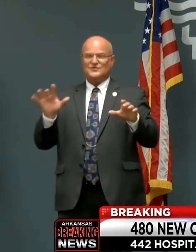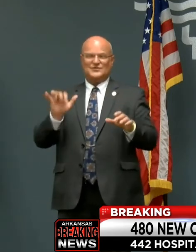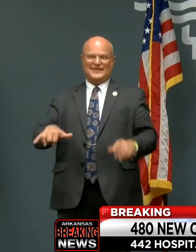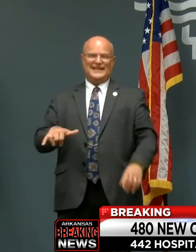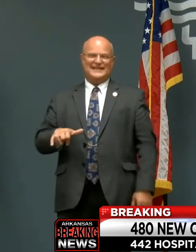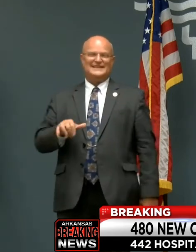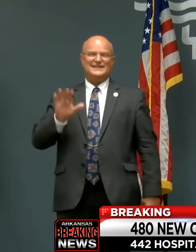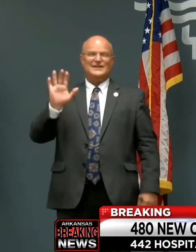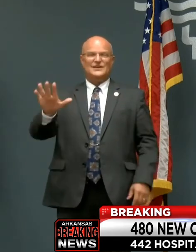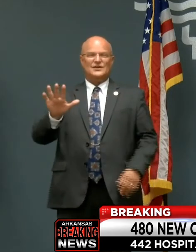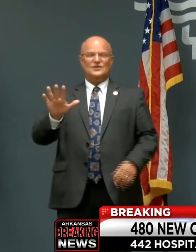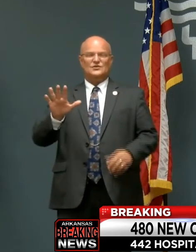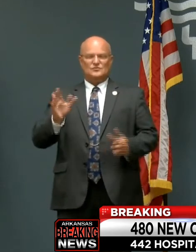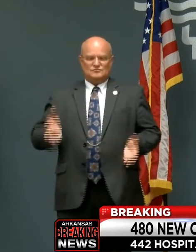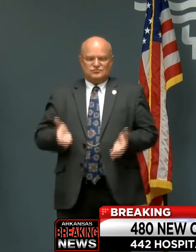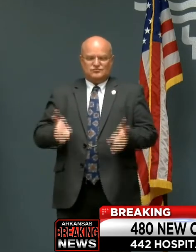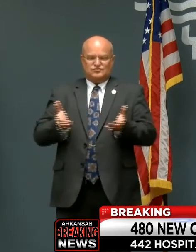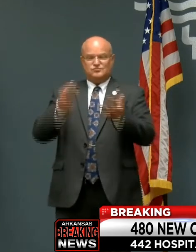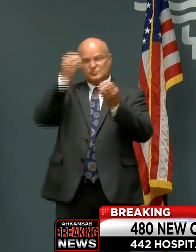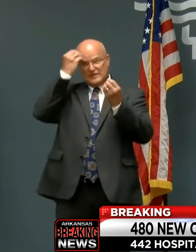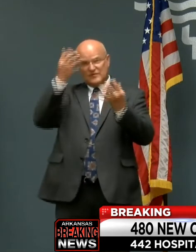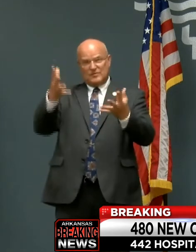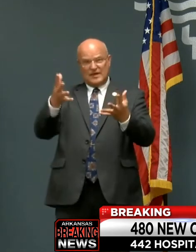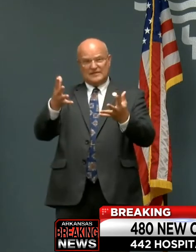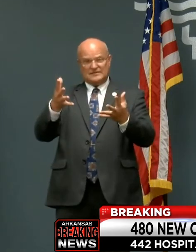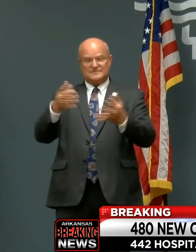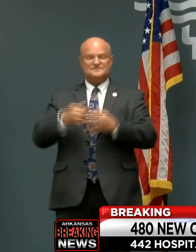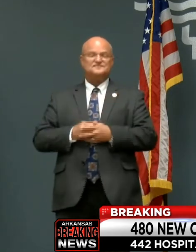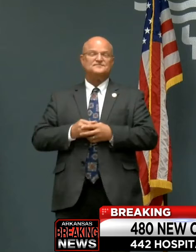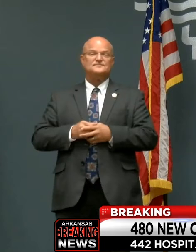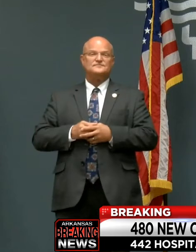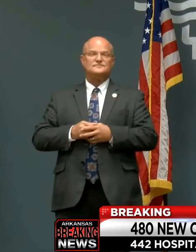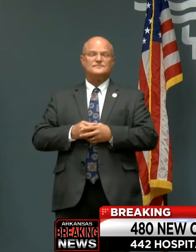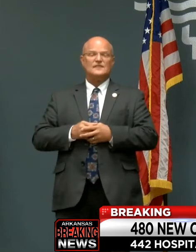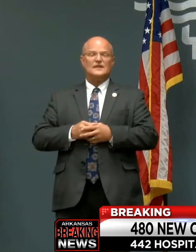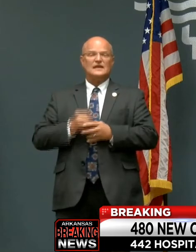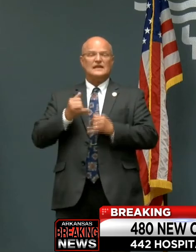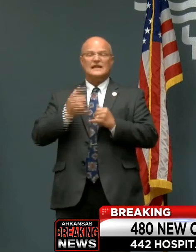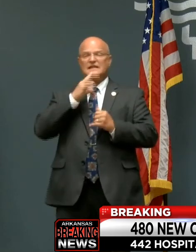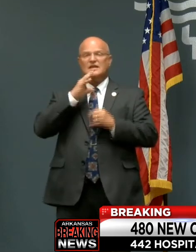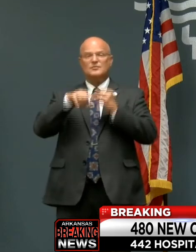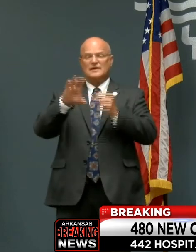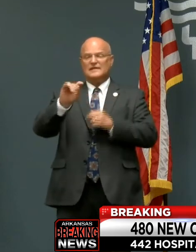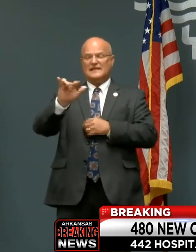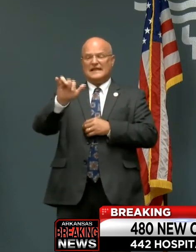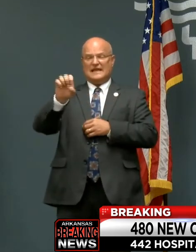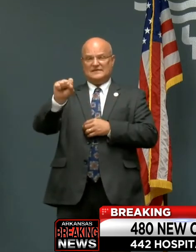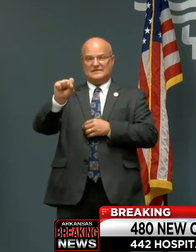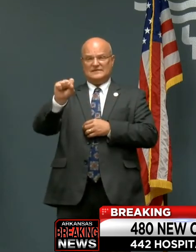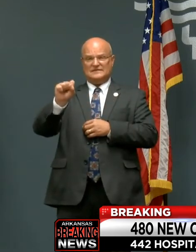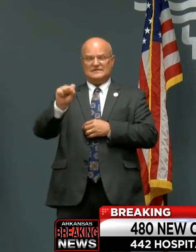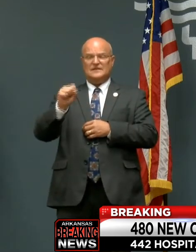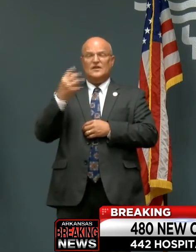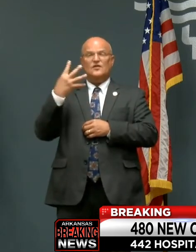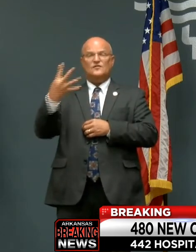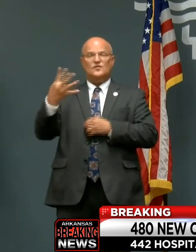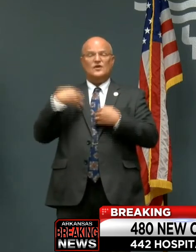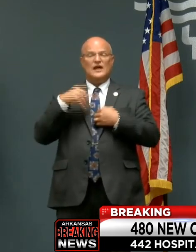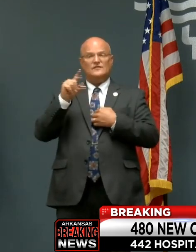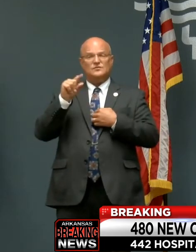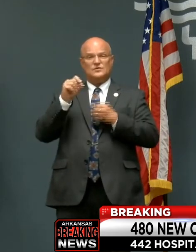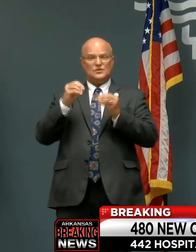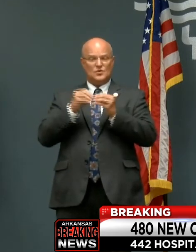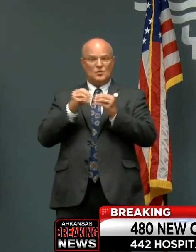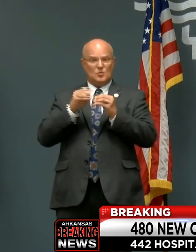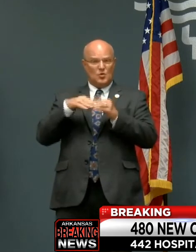this. You're driving the information wheel forward. Lastly, I want to talk about the counties. There are 4 counties that have 20 or